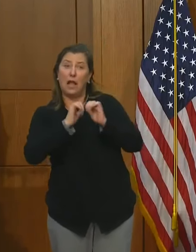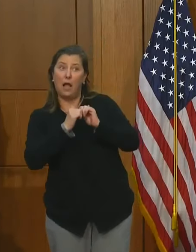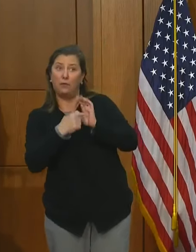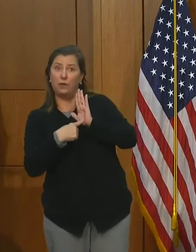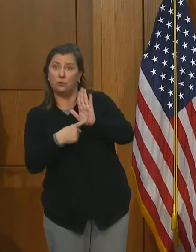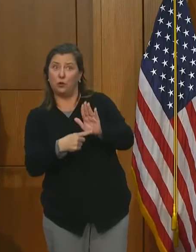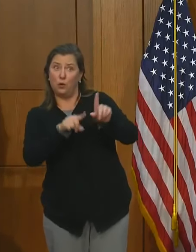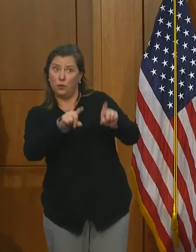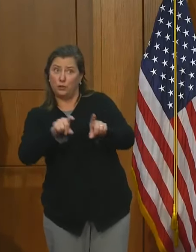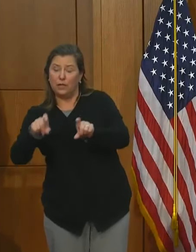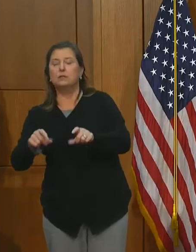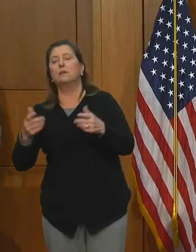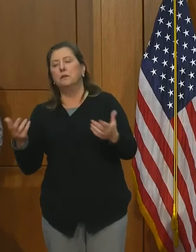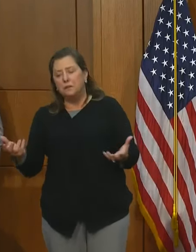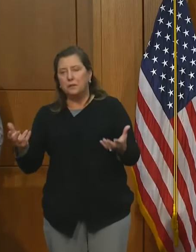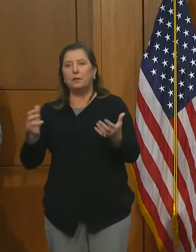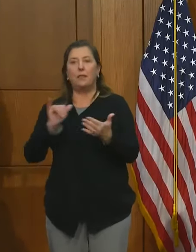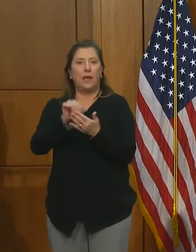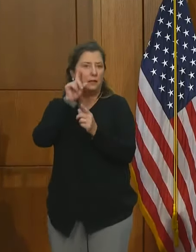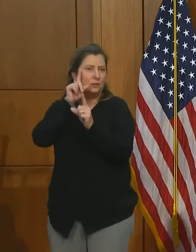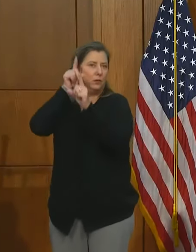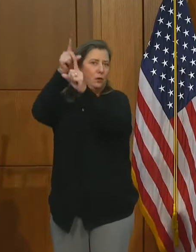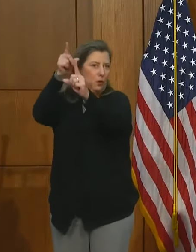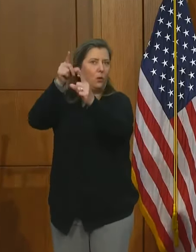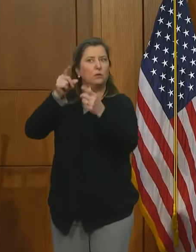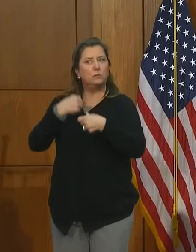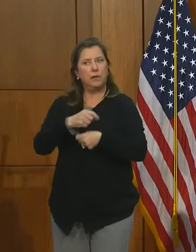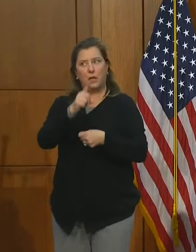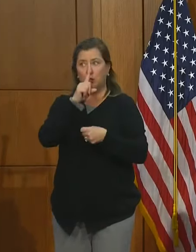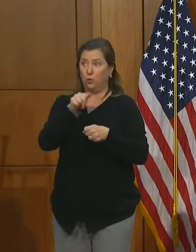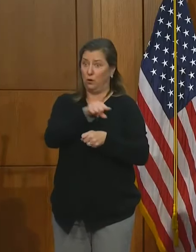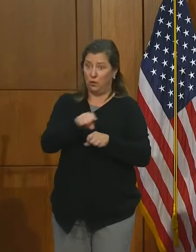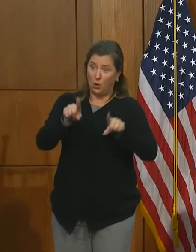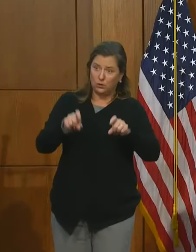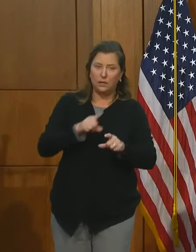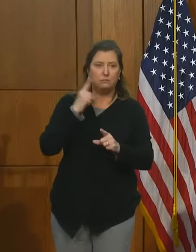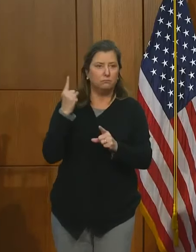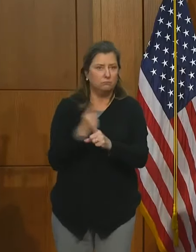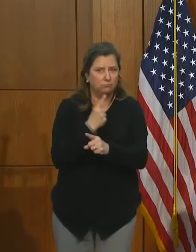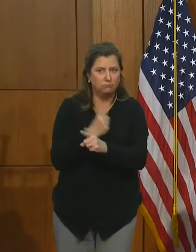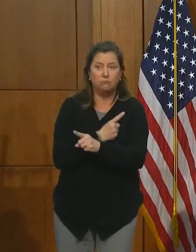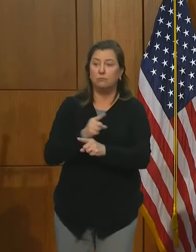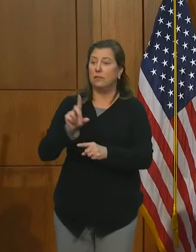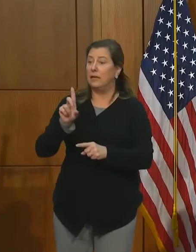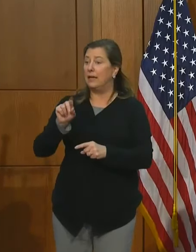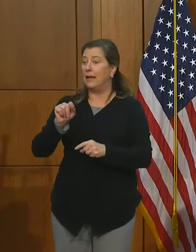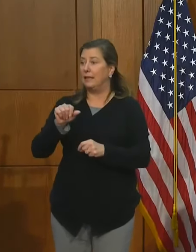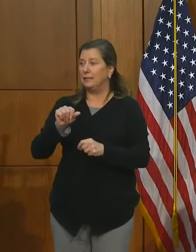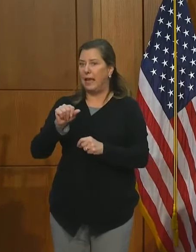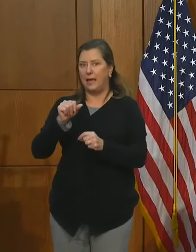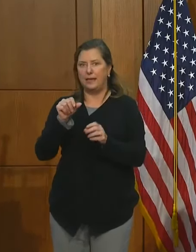accommodating their tests. So I think that's the goal here, is to make sure that these tests are valid and the data is comparing